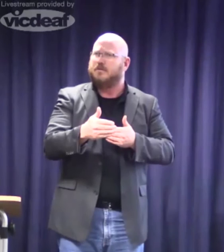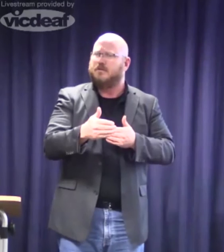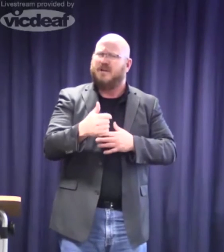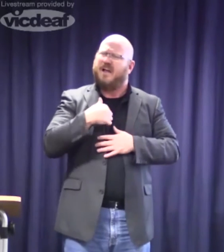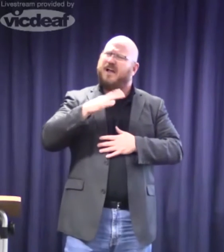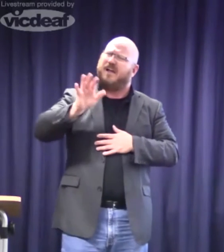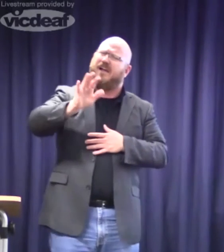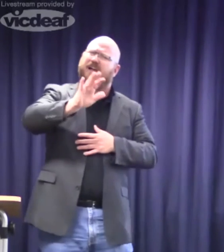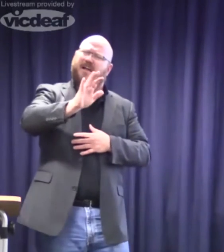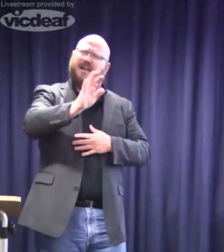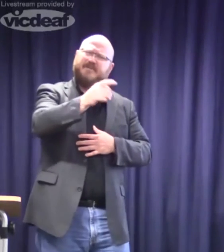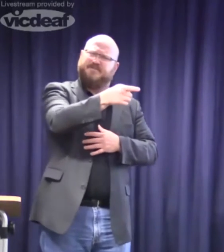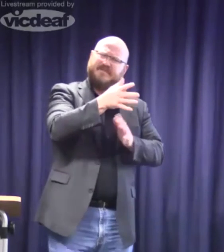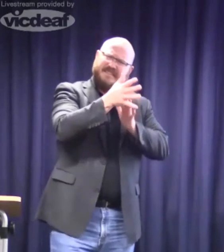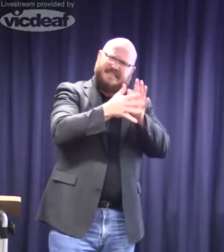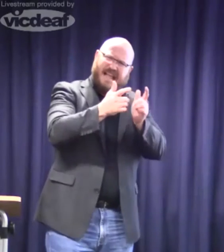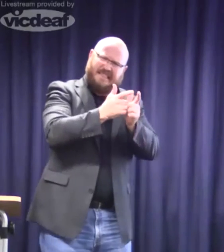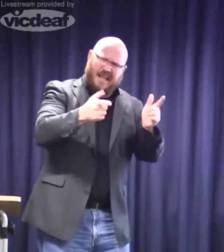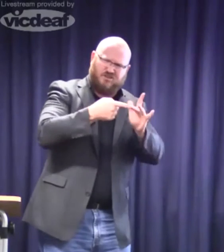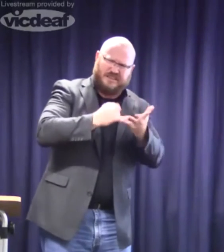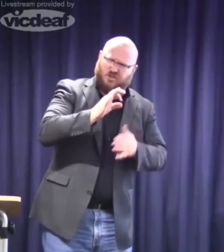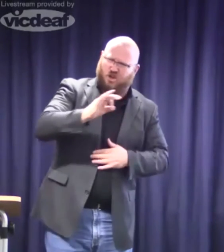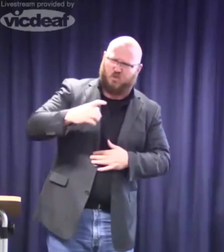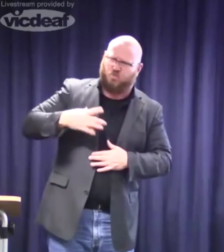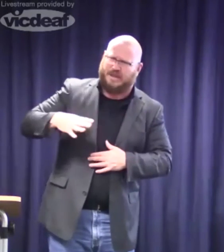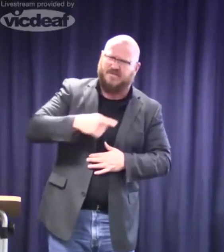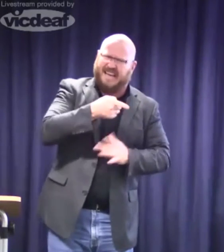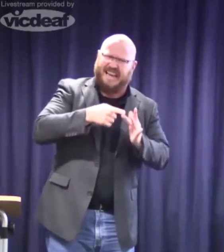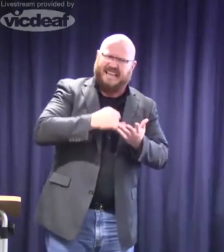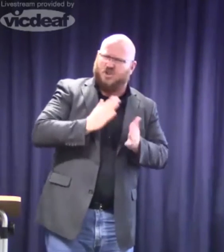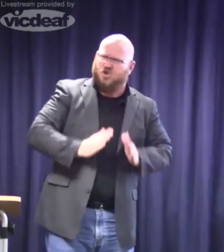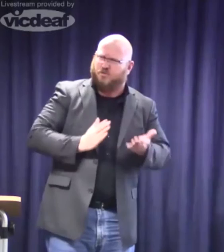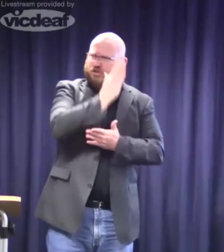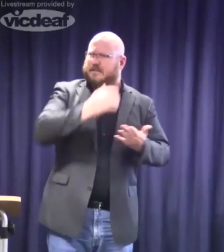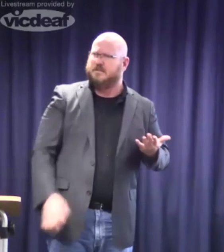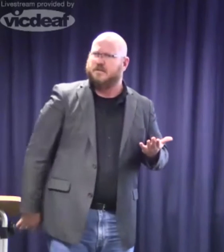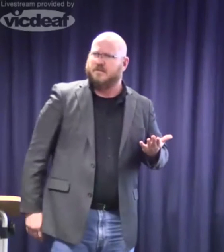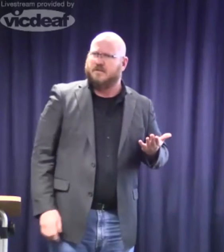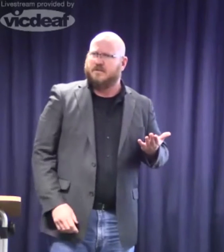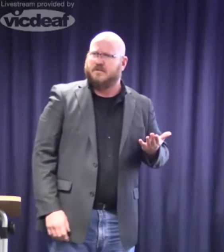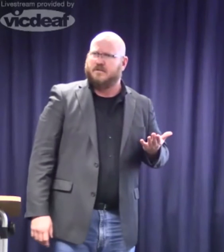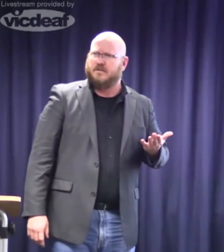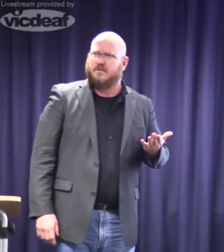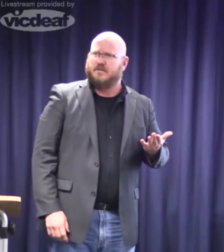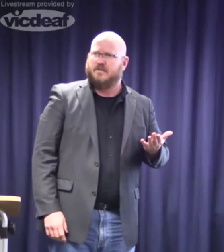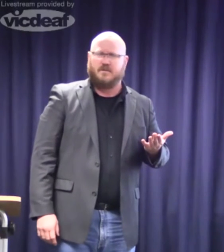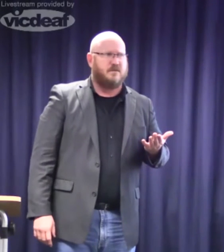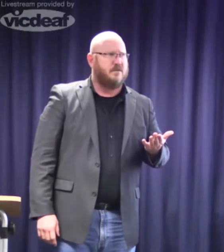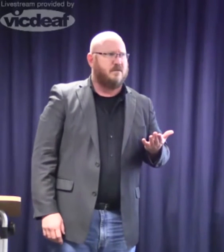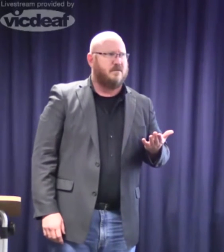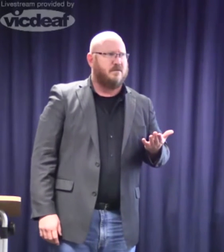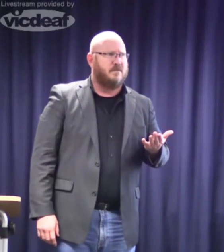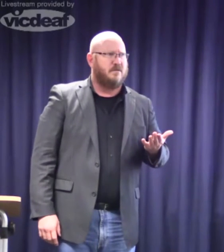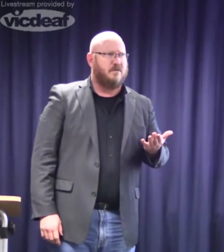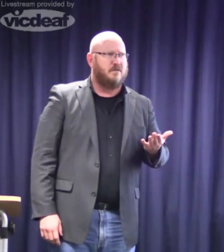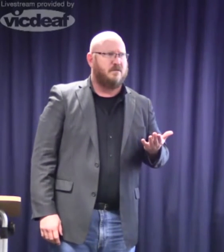is reasonable and necessary. If you fulfill that criteria with your requests, then you will